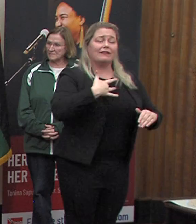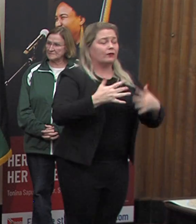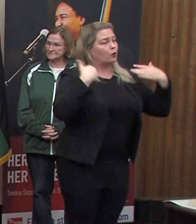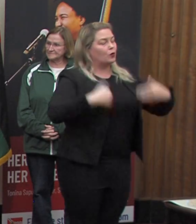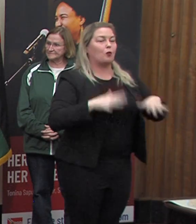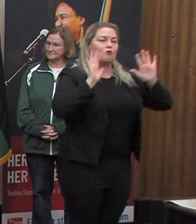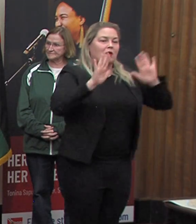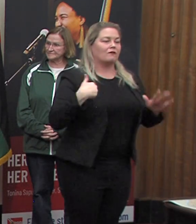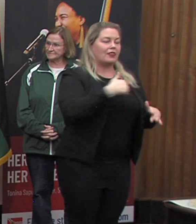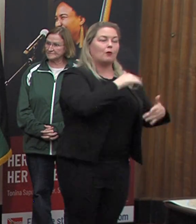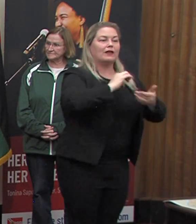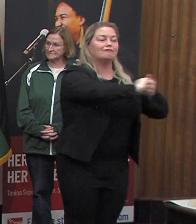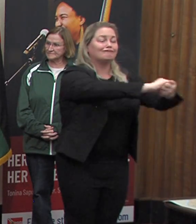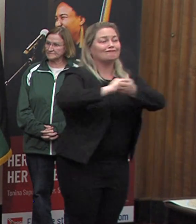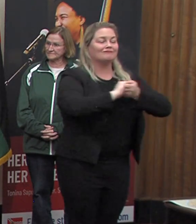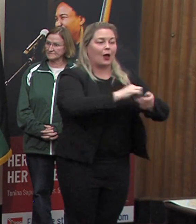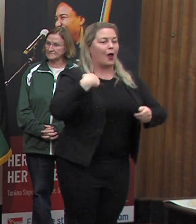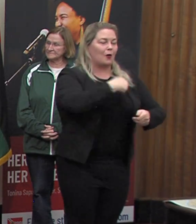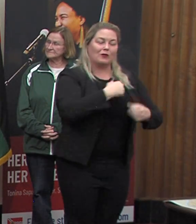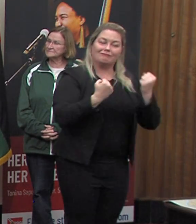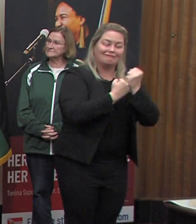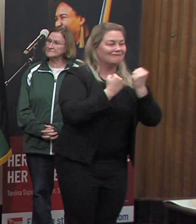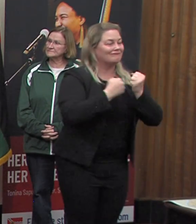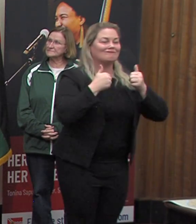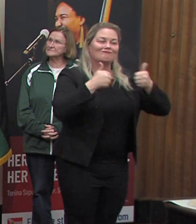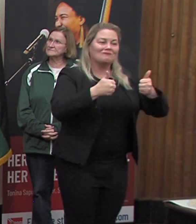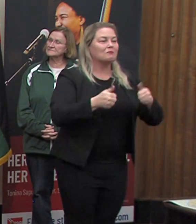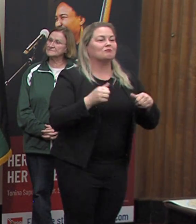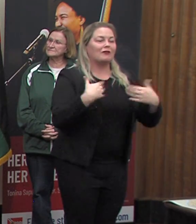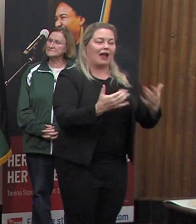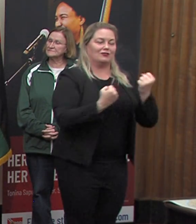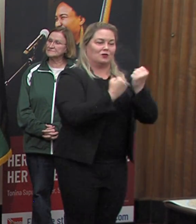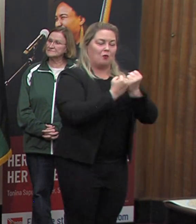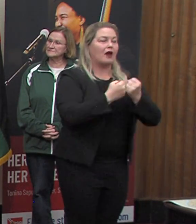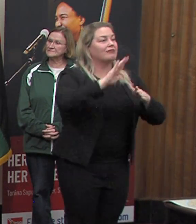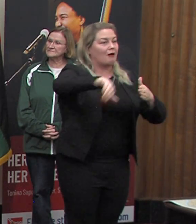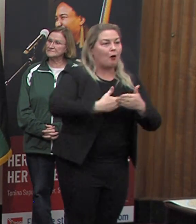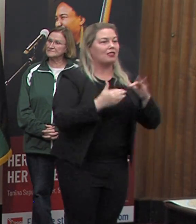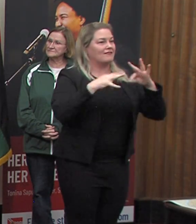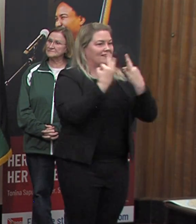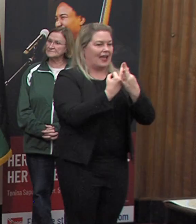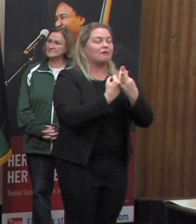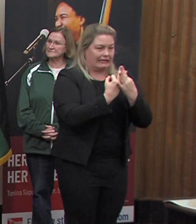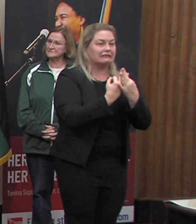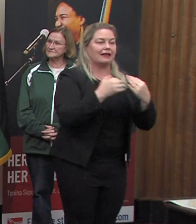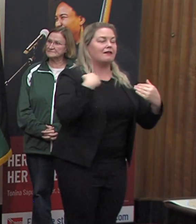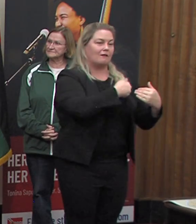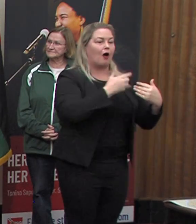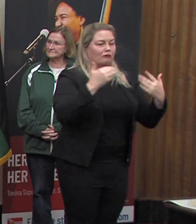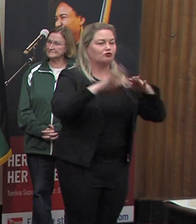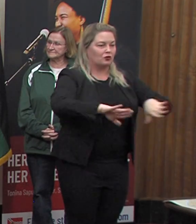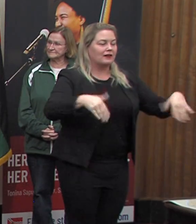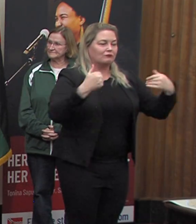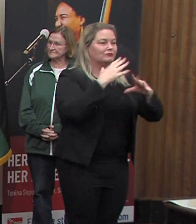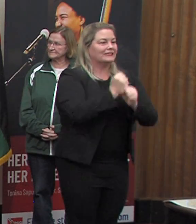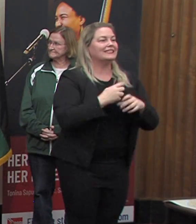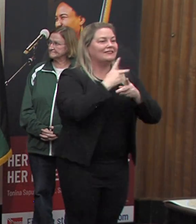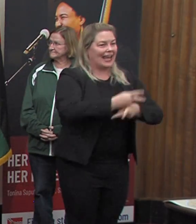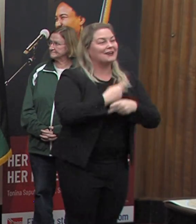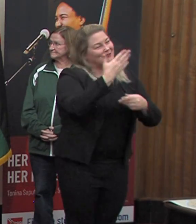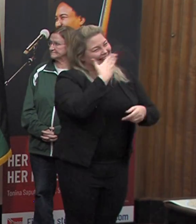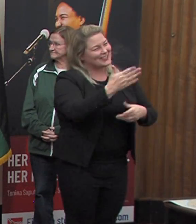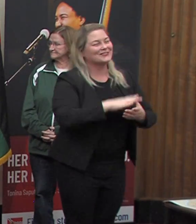that we're supportive of to ensure that families are taken care of and our kids are cared for. So thank you.